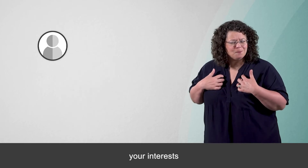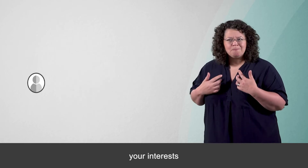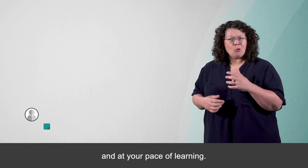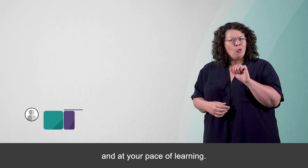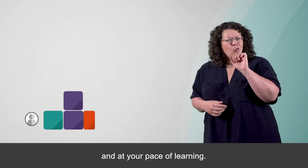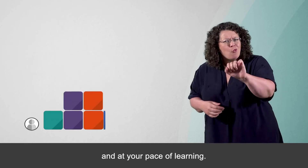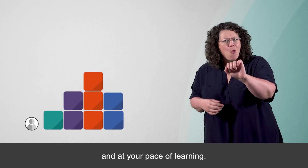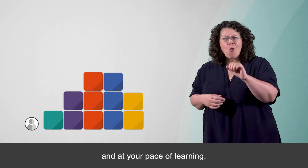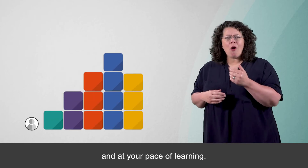and at your pace of learning.